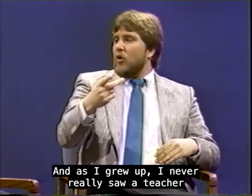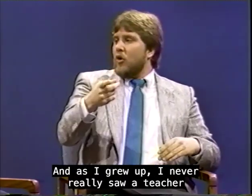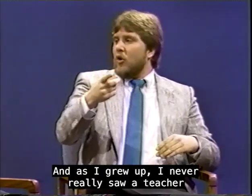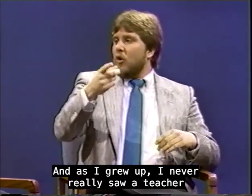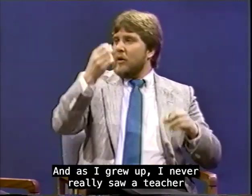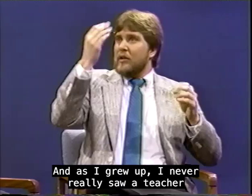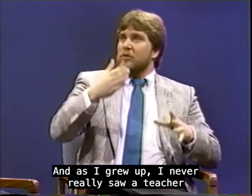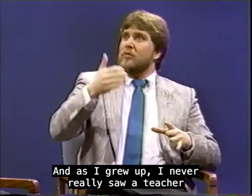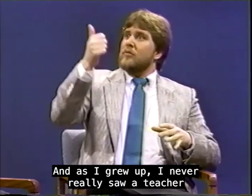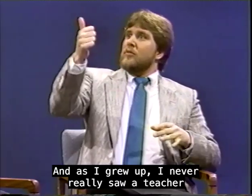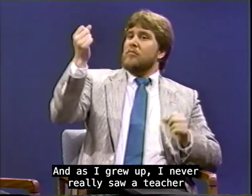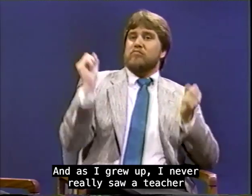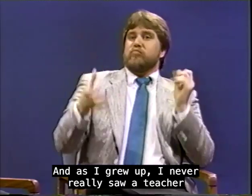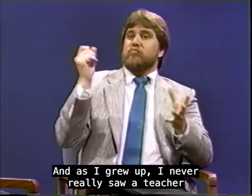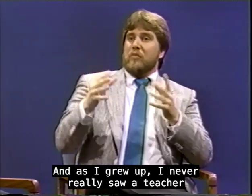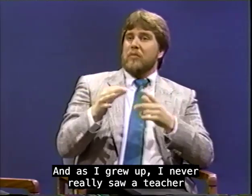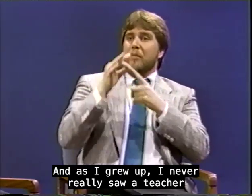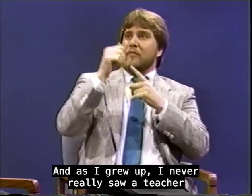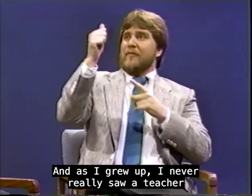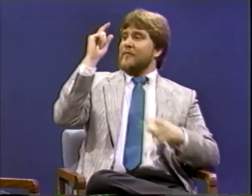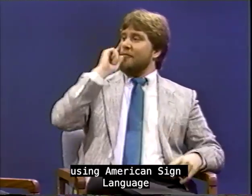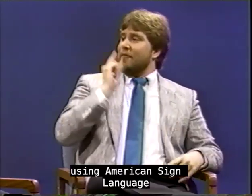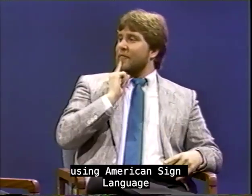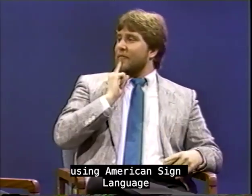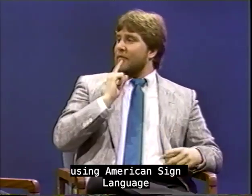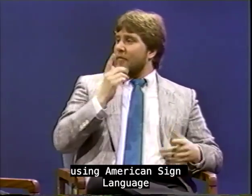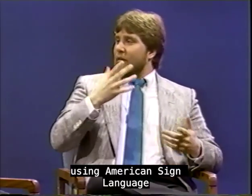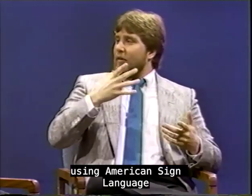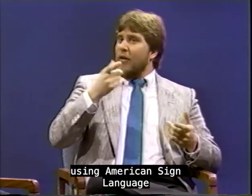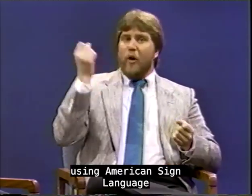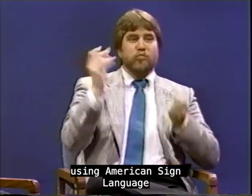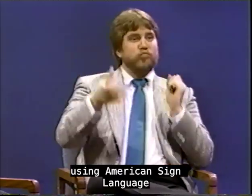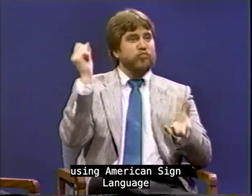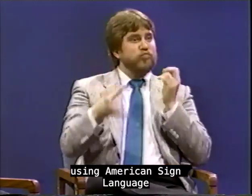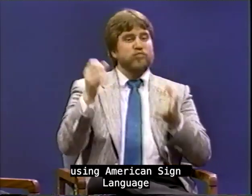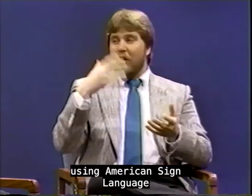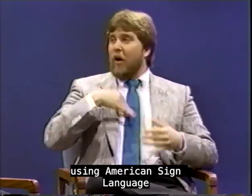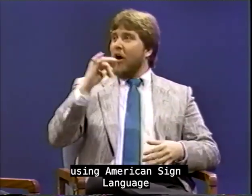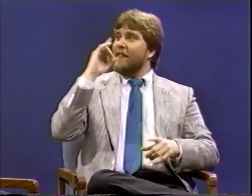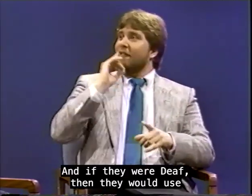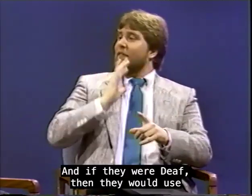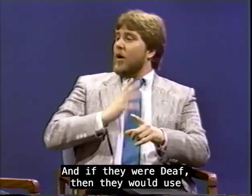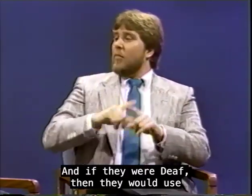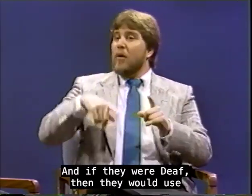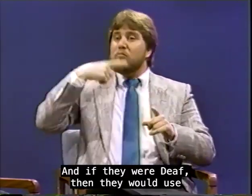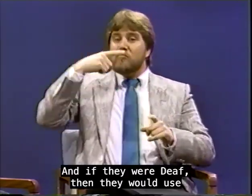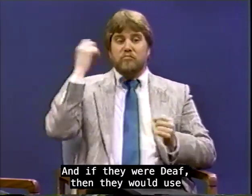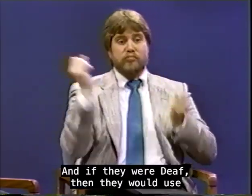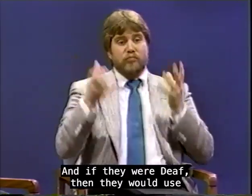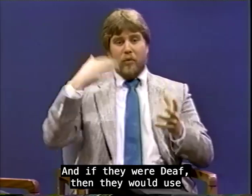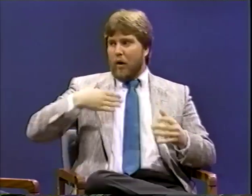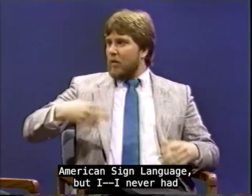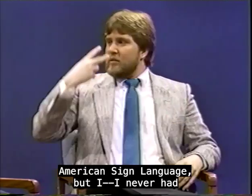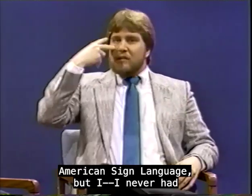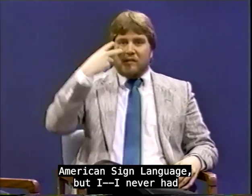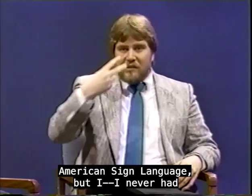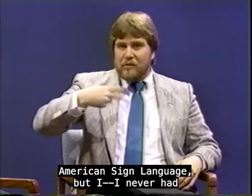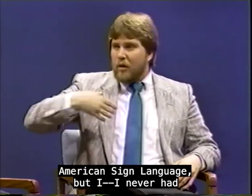up, I never really saw a teacher using American Sign Language unless they were deaf. And if they were deaf, then they would use American Sign Language. But